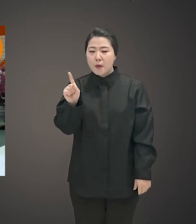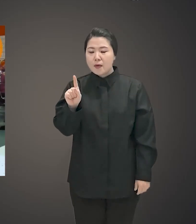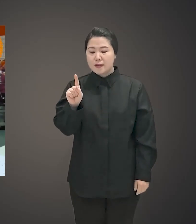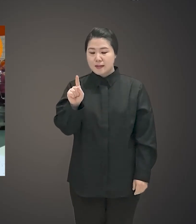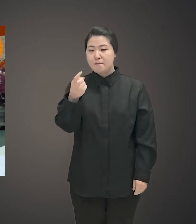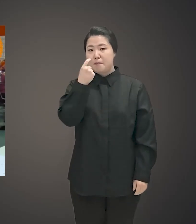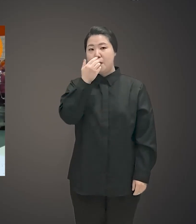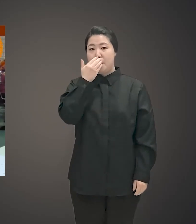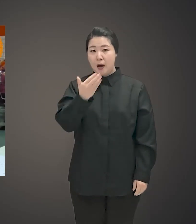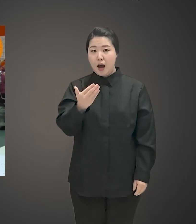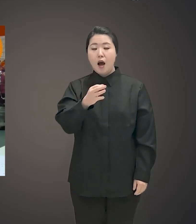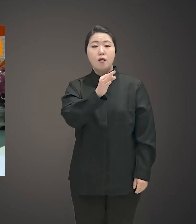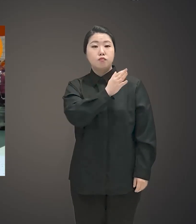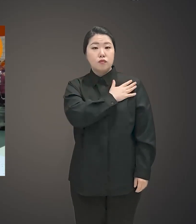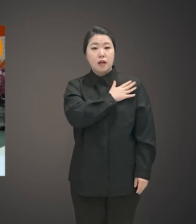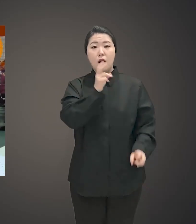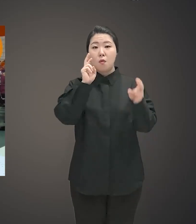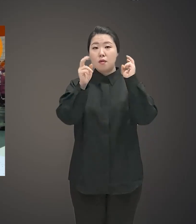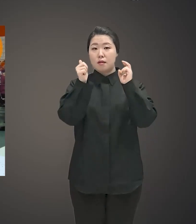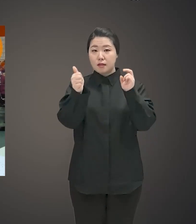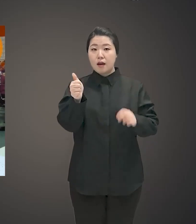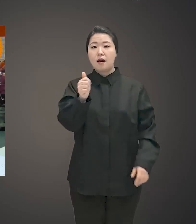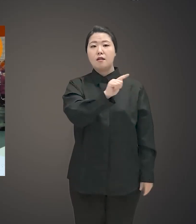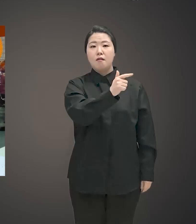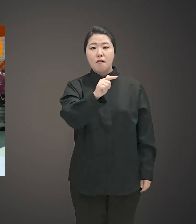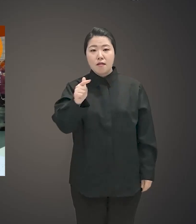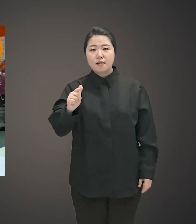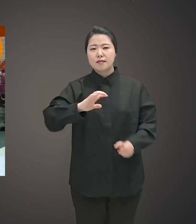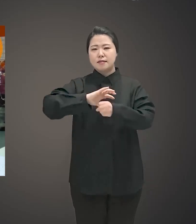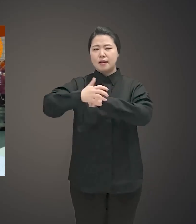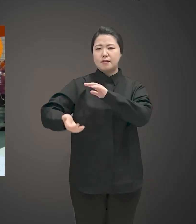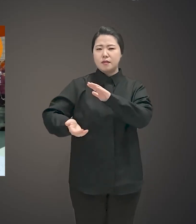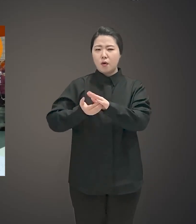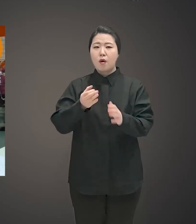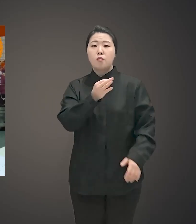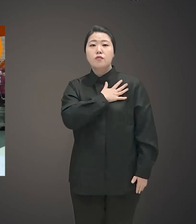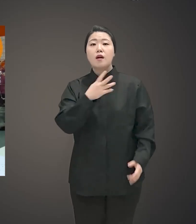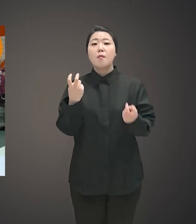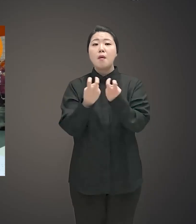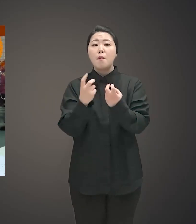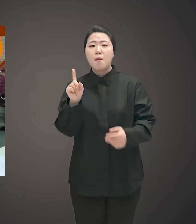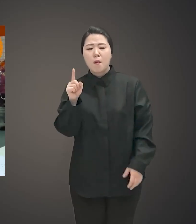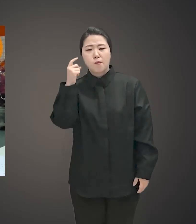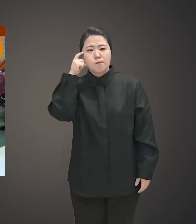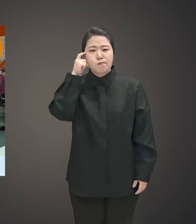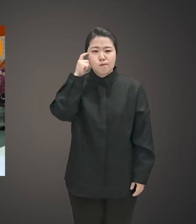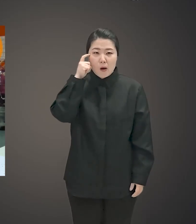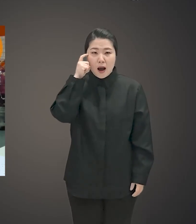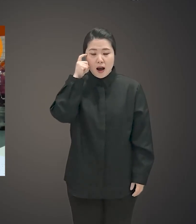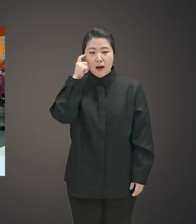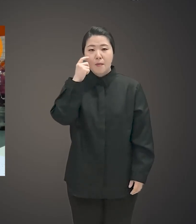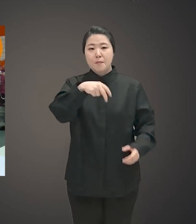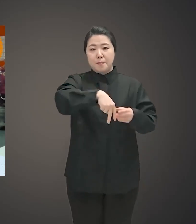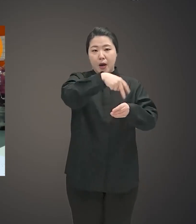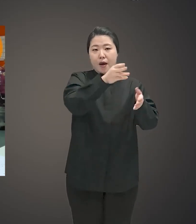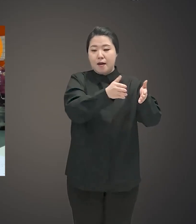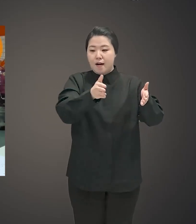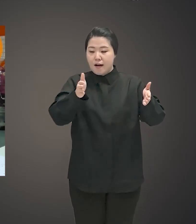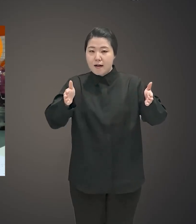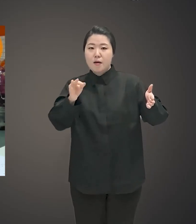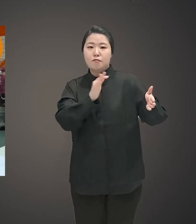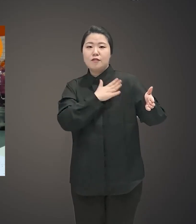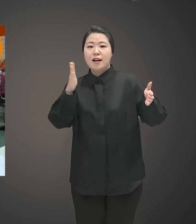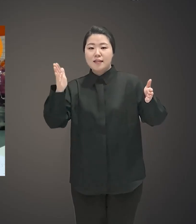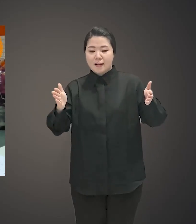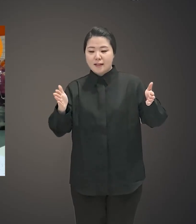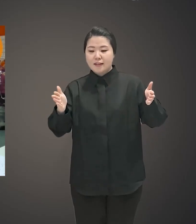studied billionaires, philanthropists, the richest people in the world, many of my mentors who are millionaires and billionaires, and I've reverse engineered the